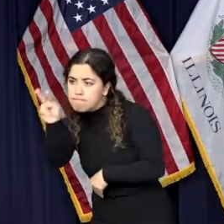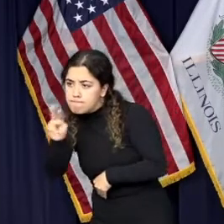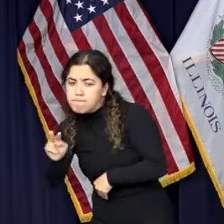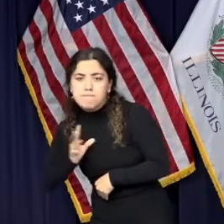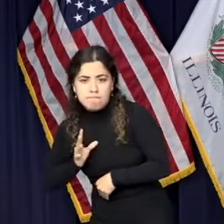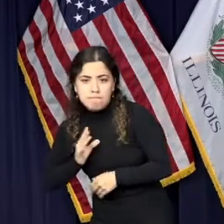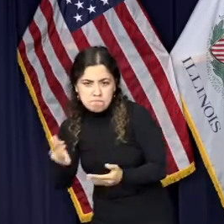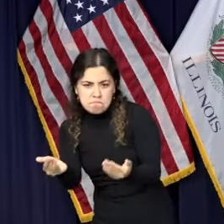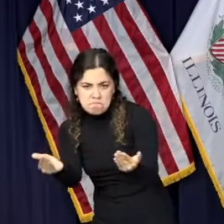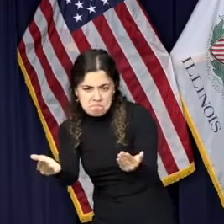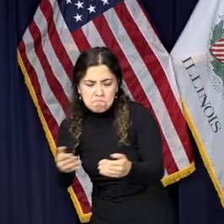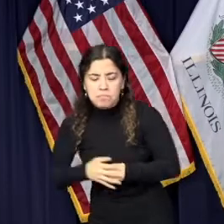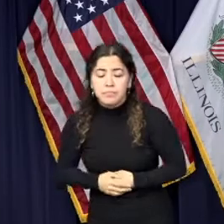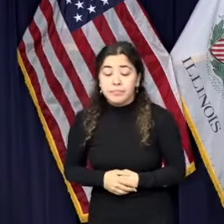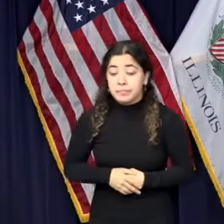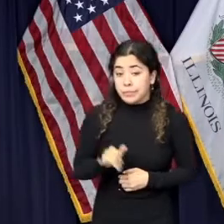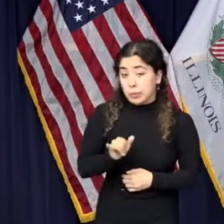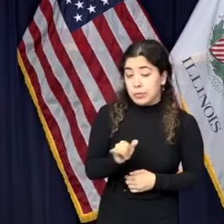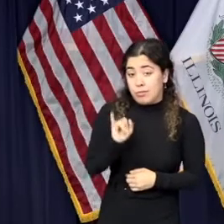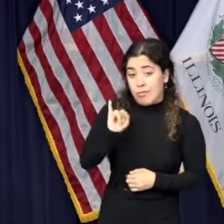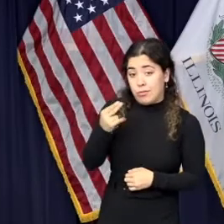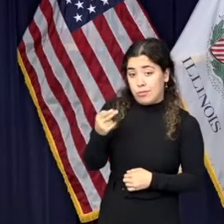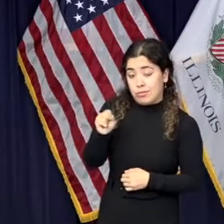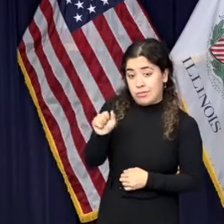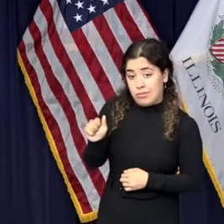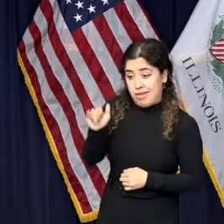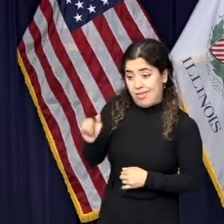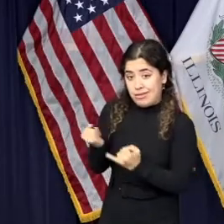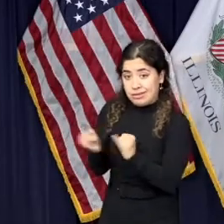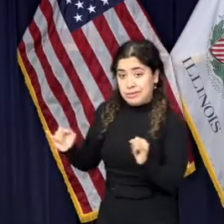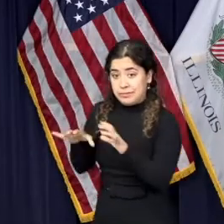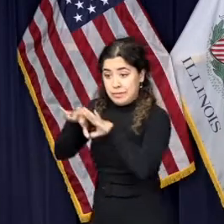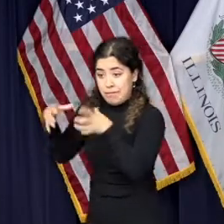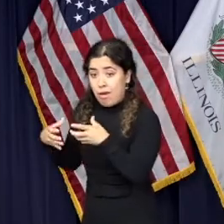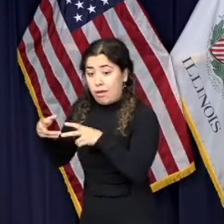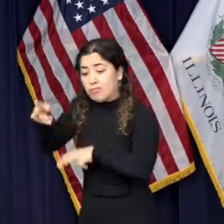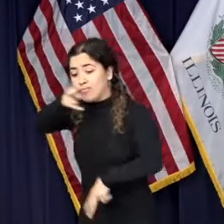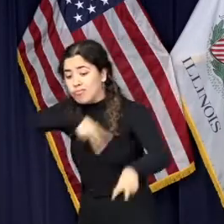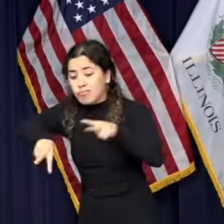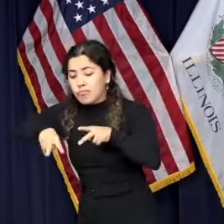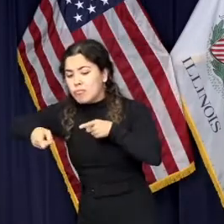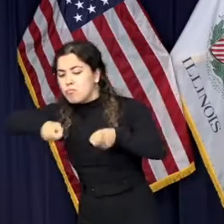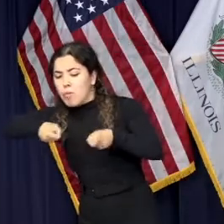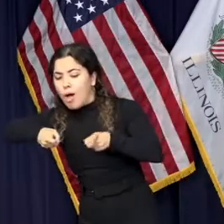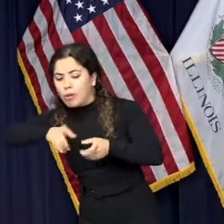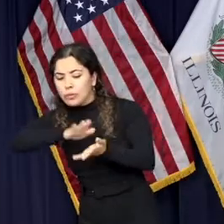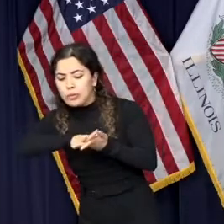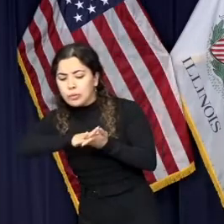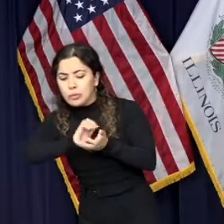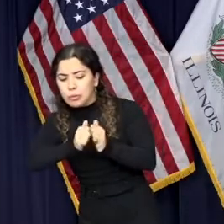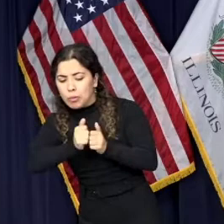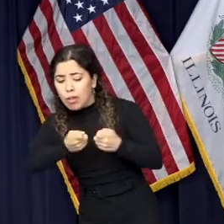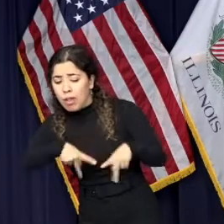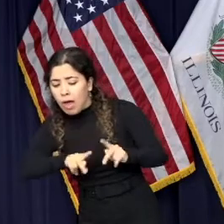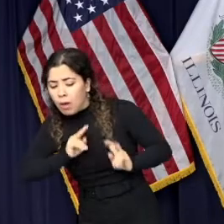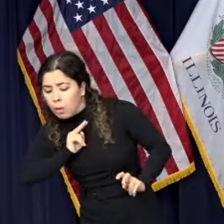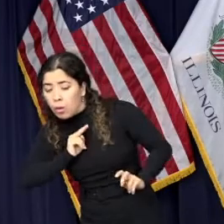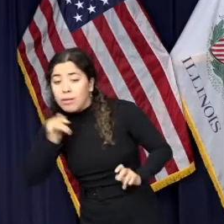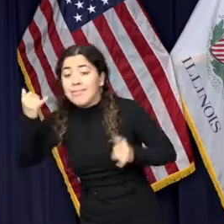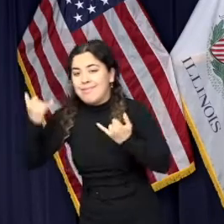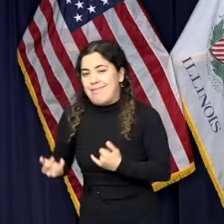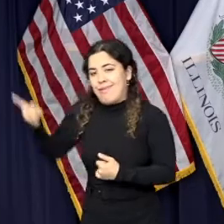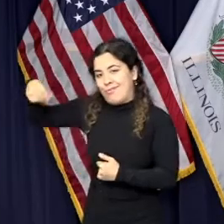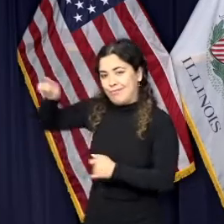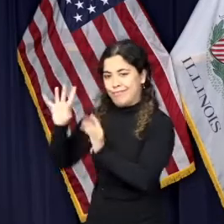the IHSA, the independent body that regulates most school sports, is meeting now to determine